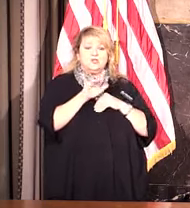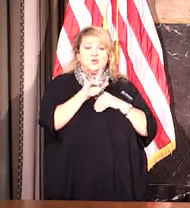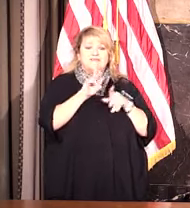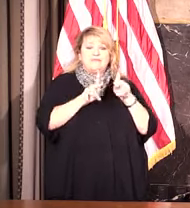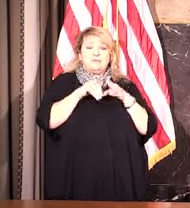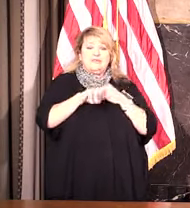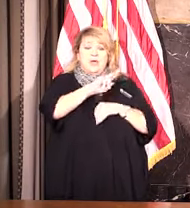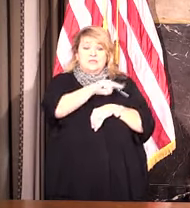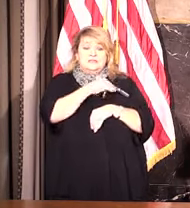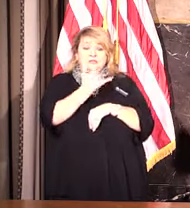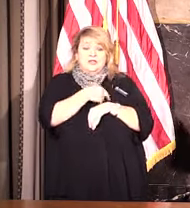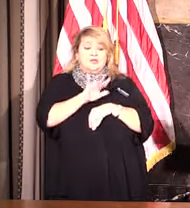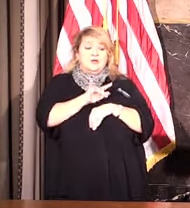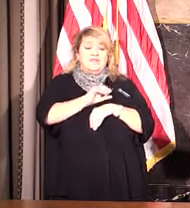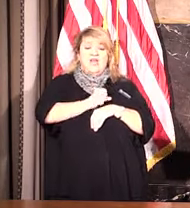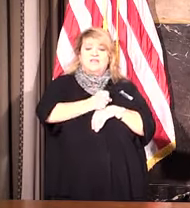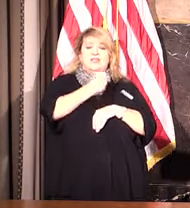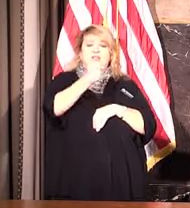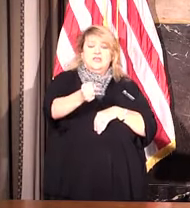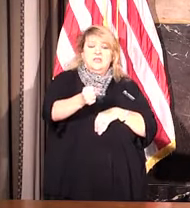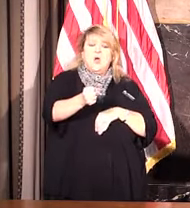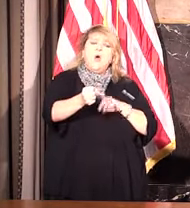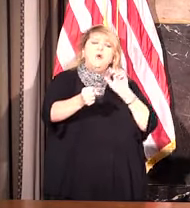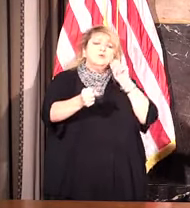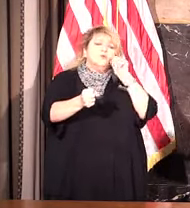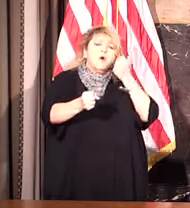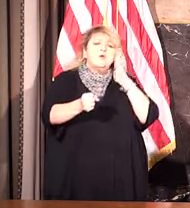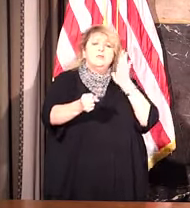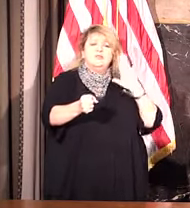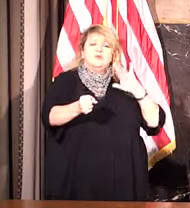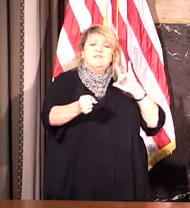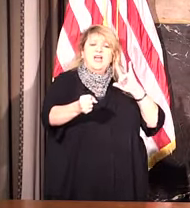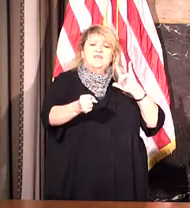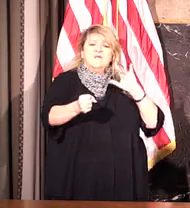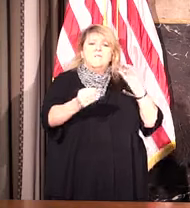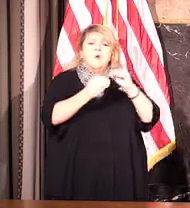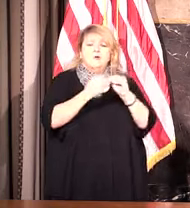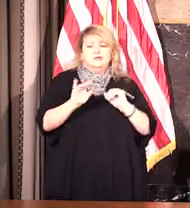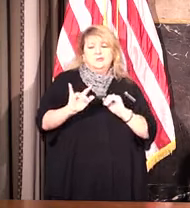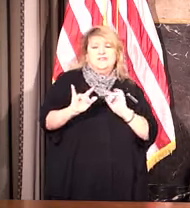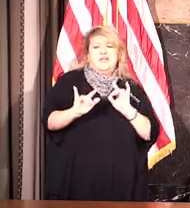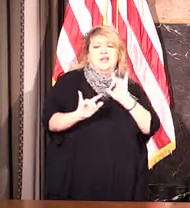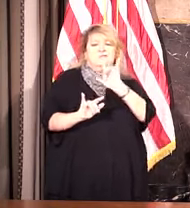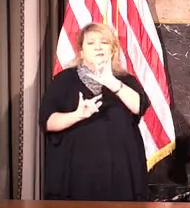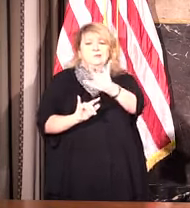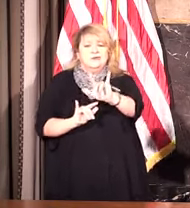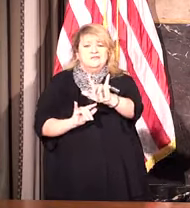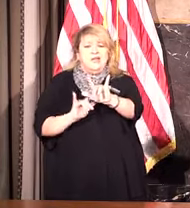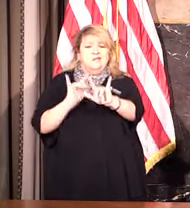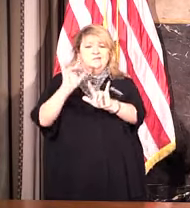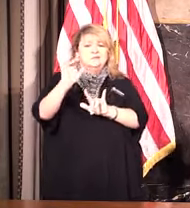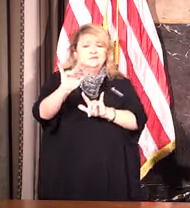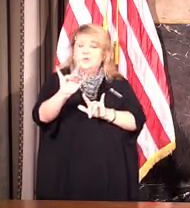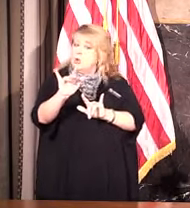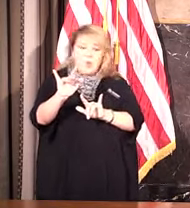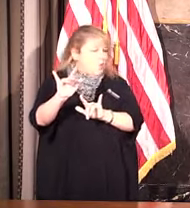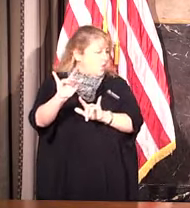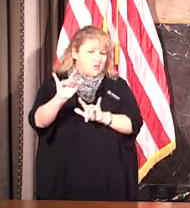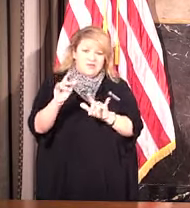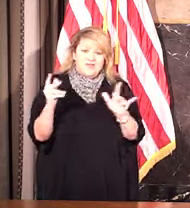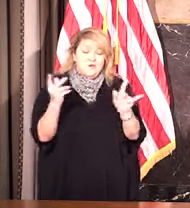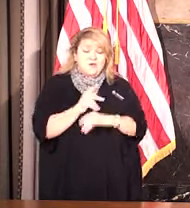for example, you might say, well, we're going to add 25 more tomorrow. That's not the way it typically works. It grows faster than